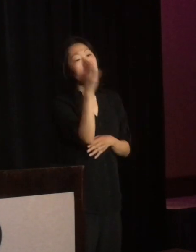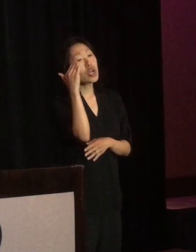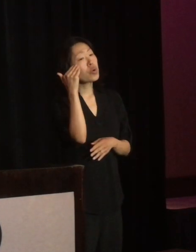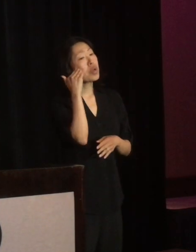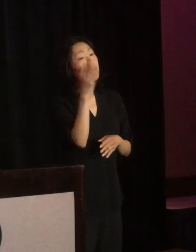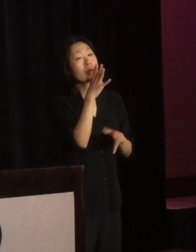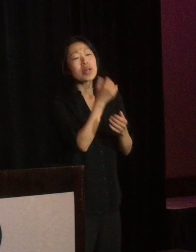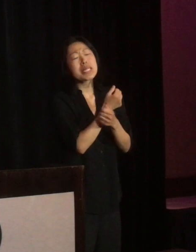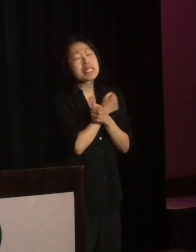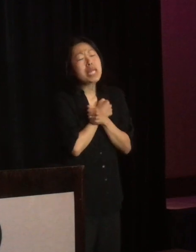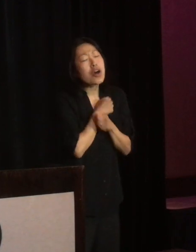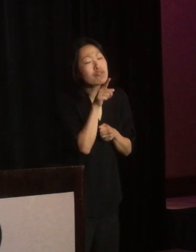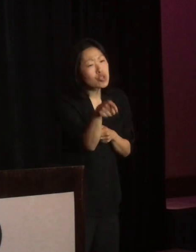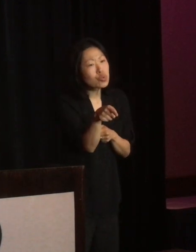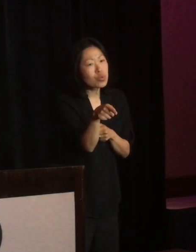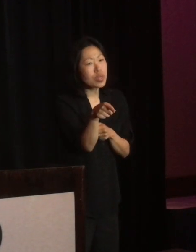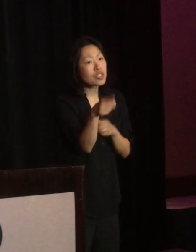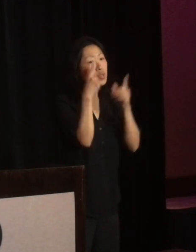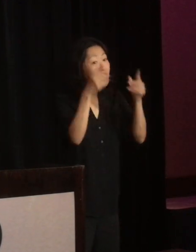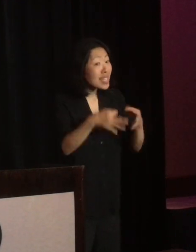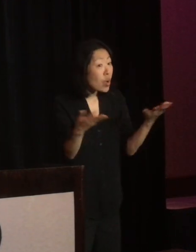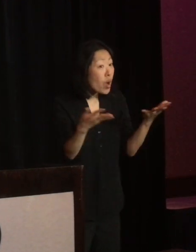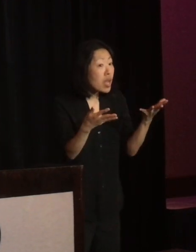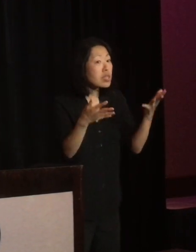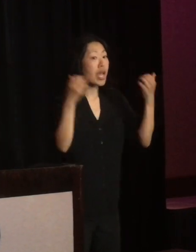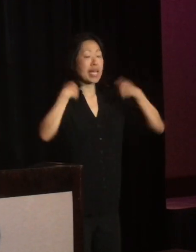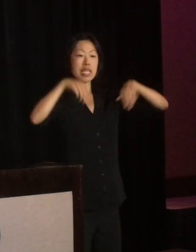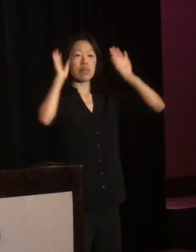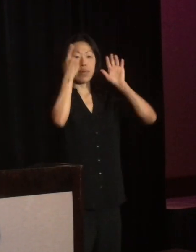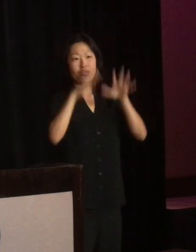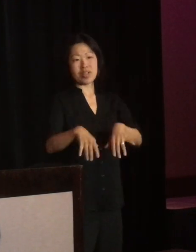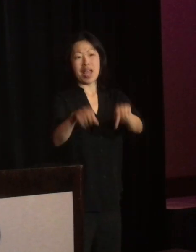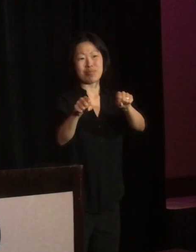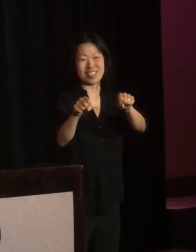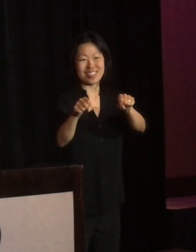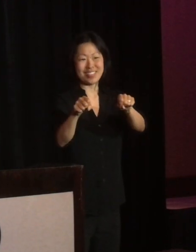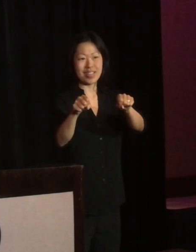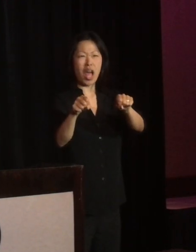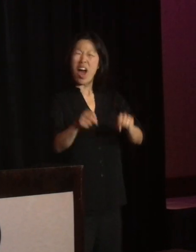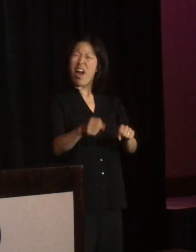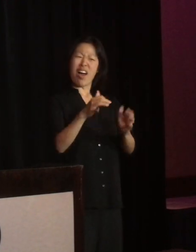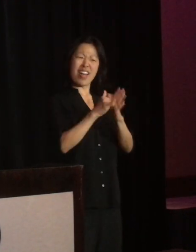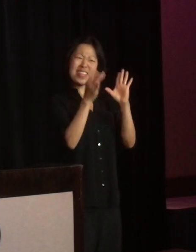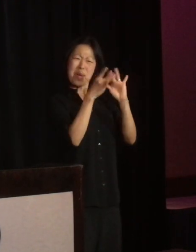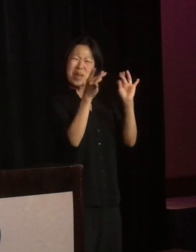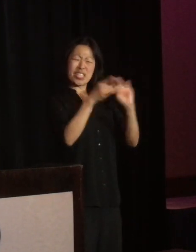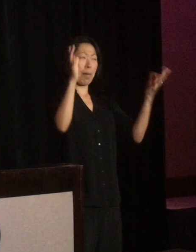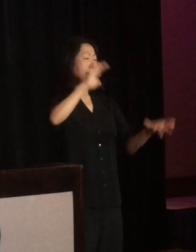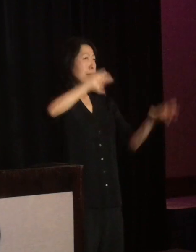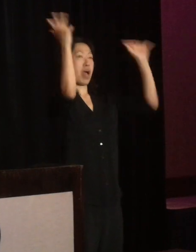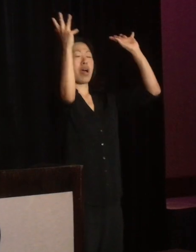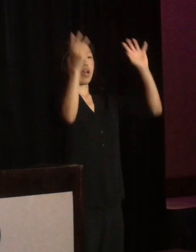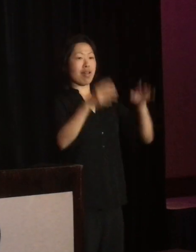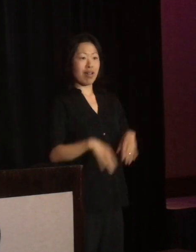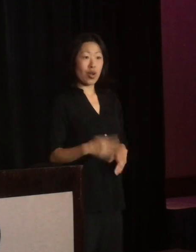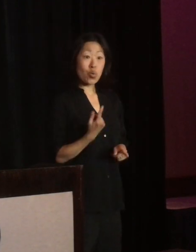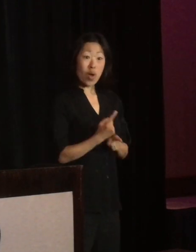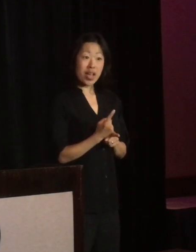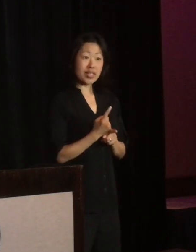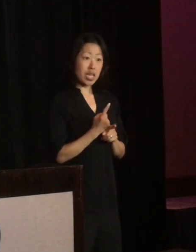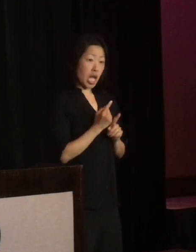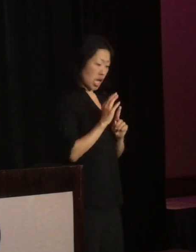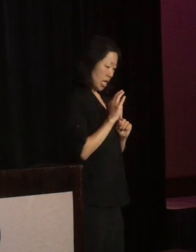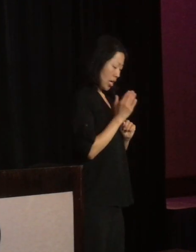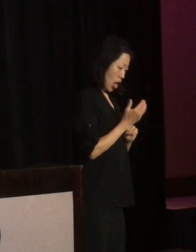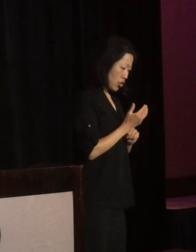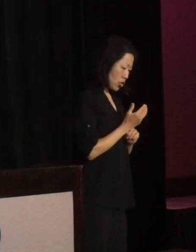she gave you up. That's a really messed up message, and I just want to say that, although because of the cultural pieces, it makes sense.